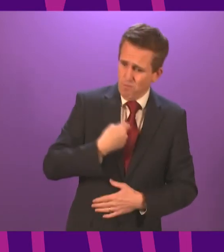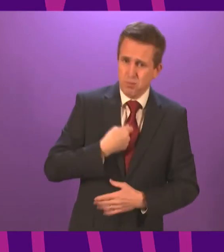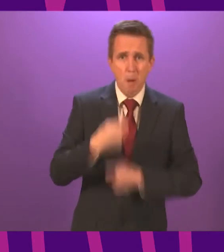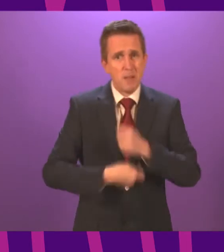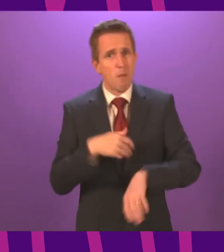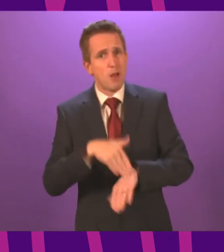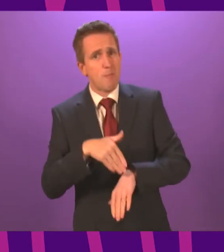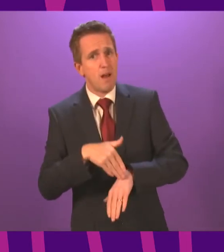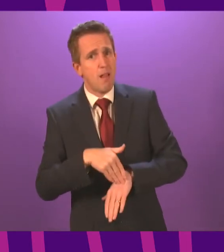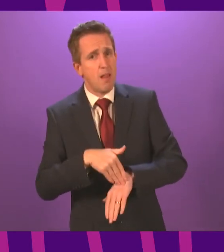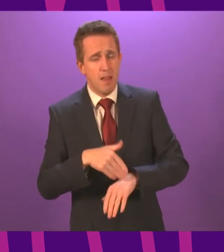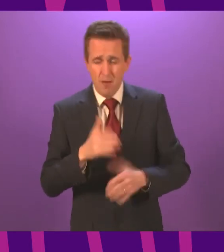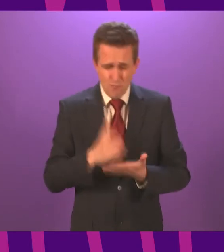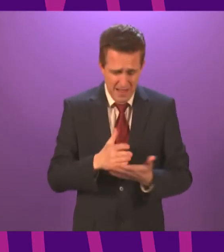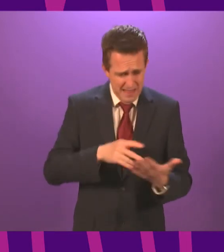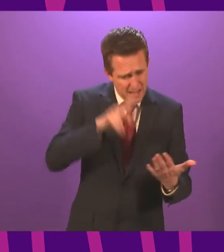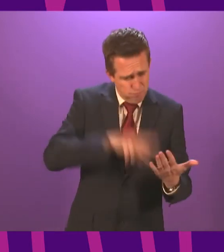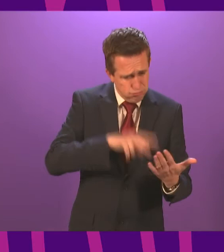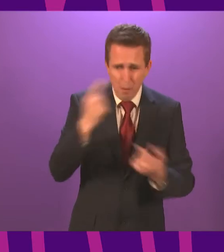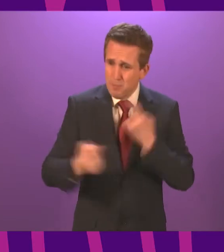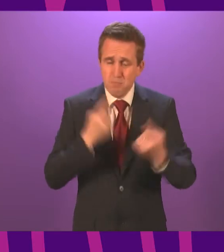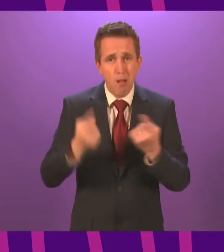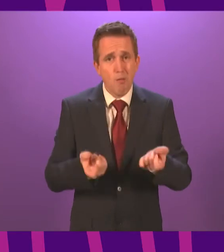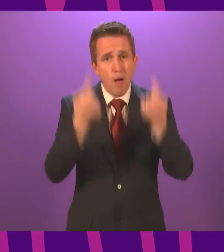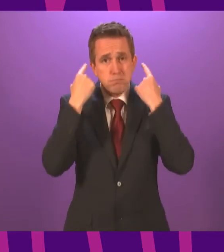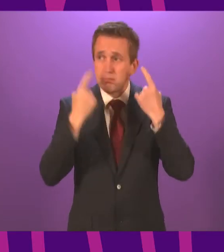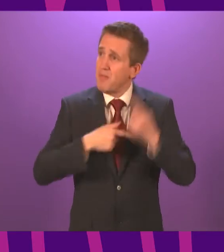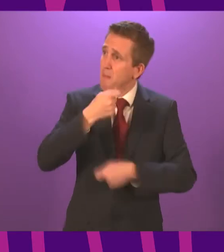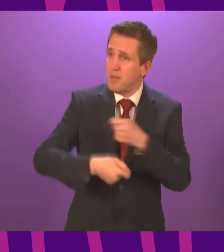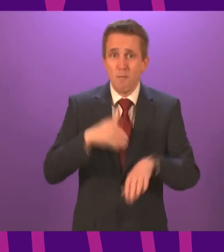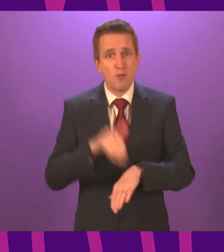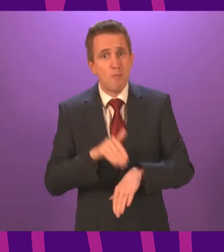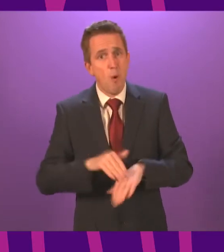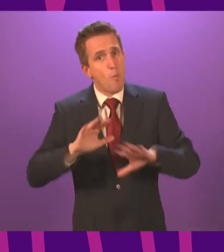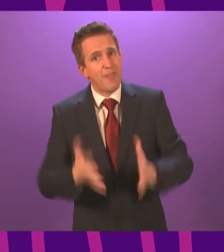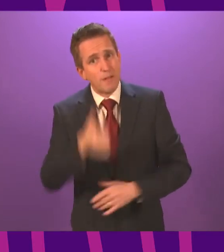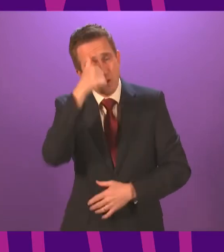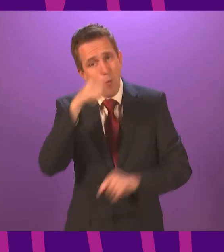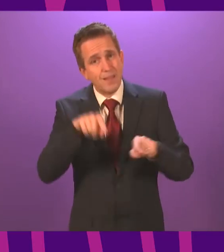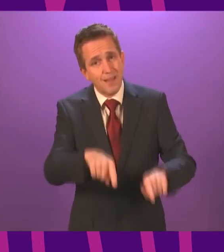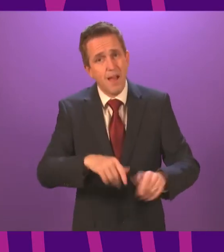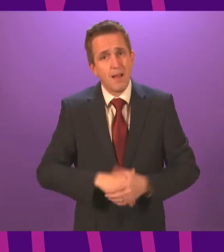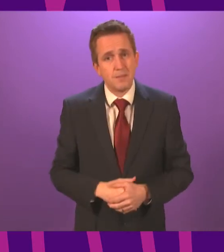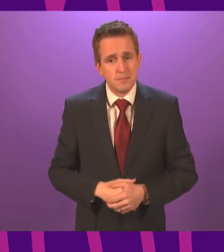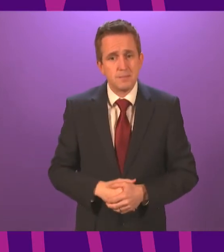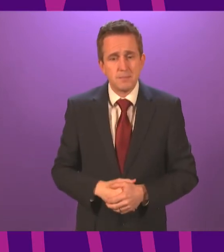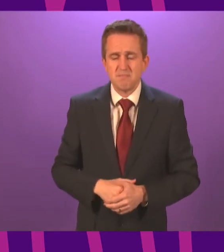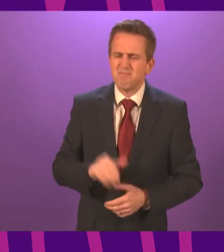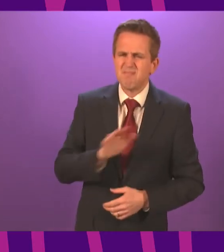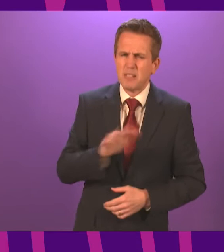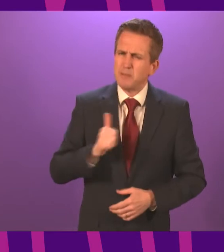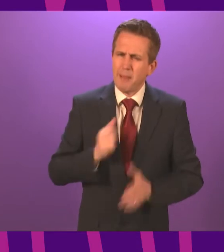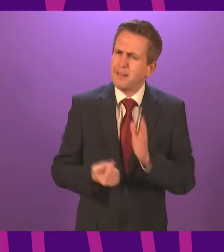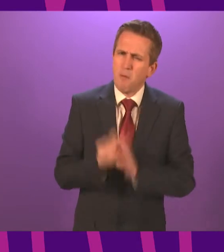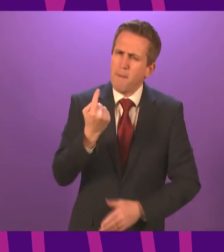are so non-understandable that people may become criminals without even knowing they're doing it. Patrick Harvey. I don't expect that to